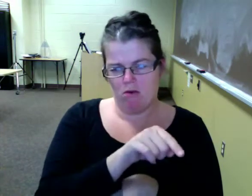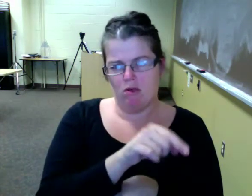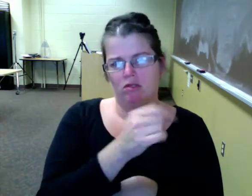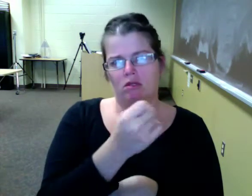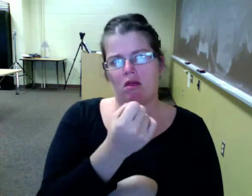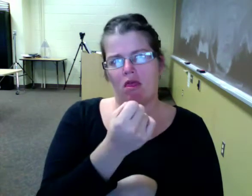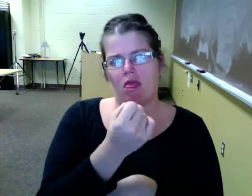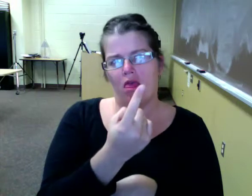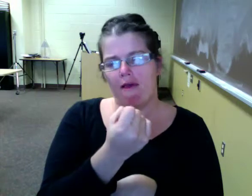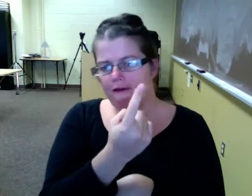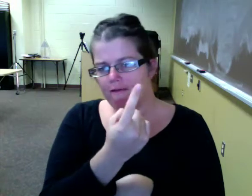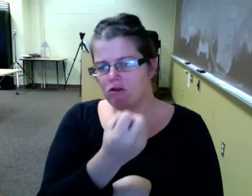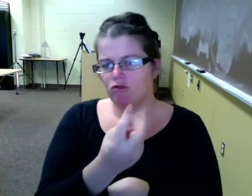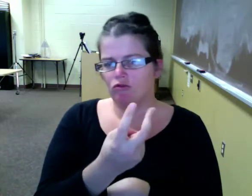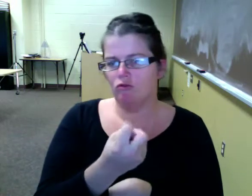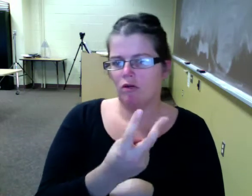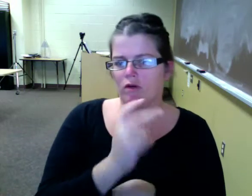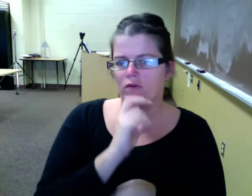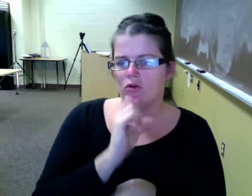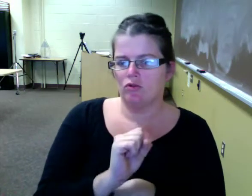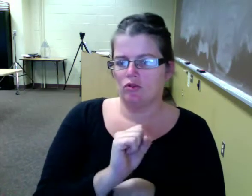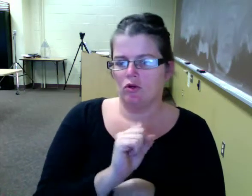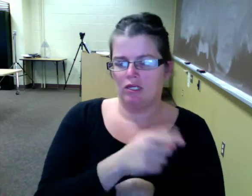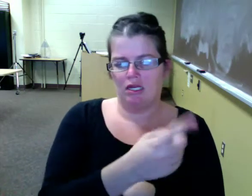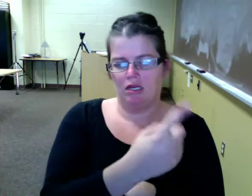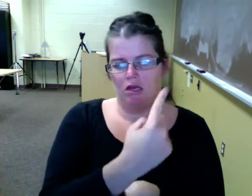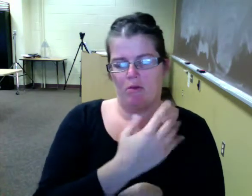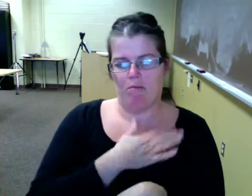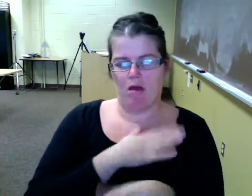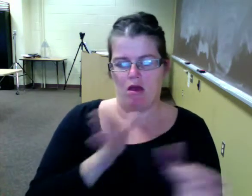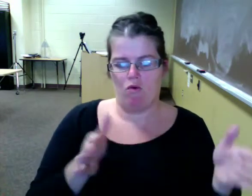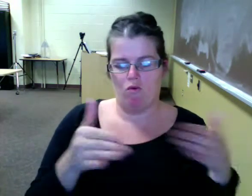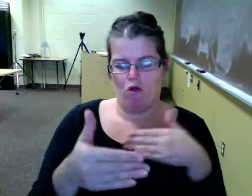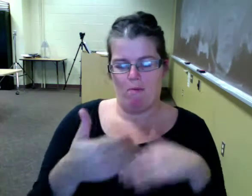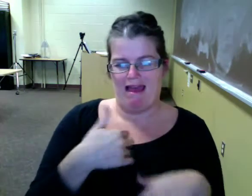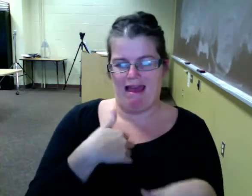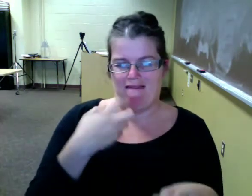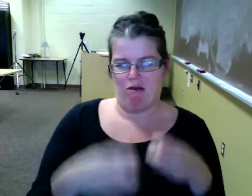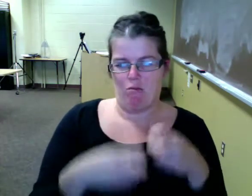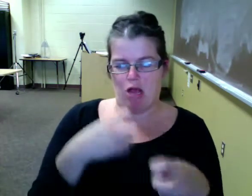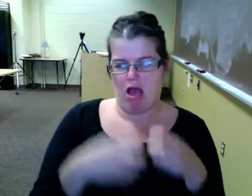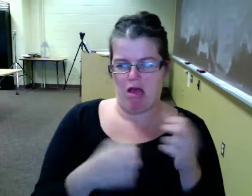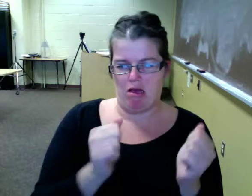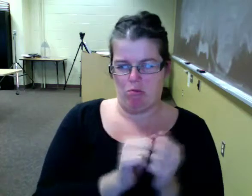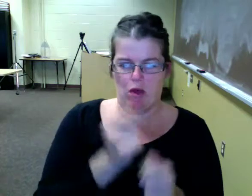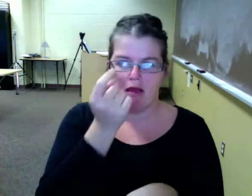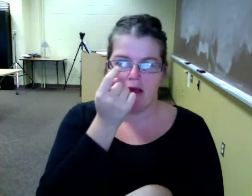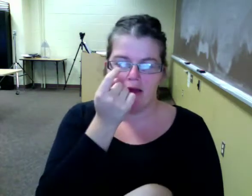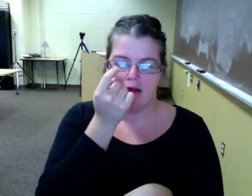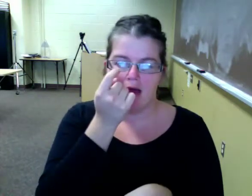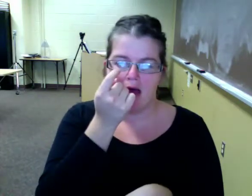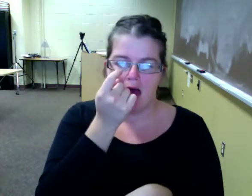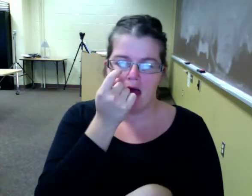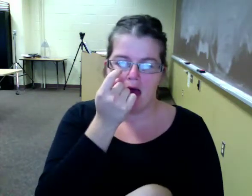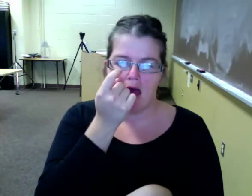12. He came into my room because he had a little problem with his eye. He came into my room and he popped his